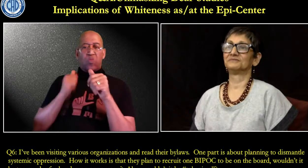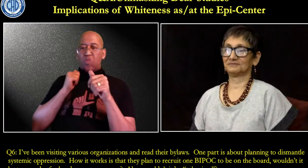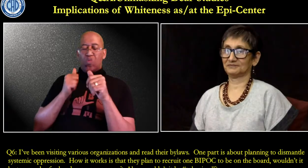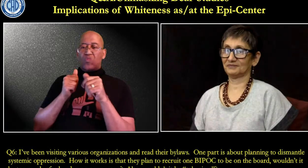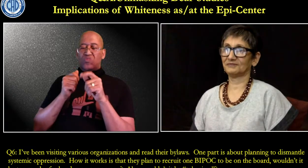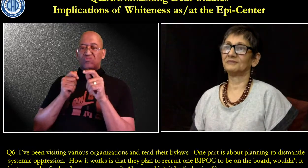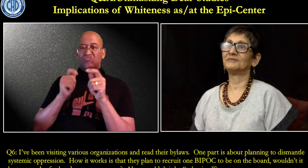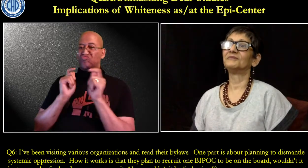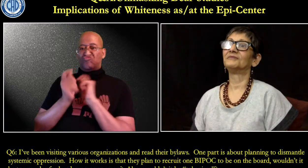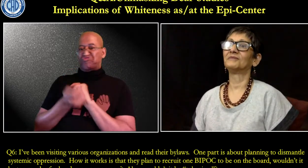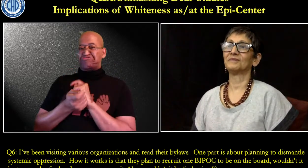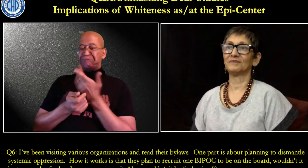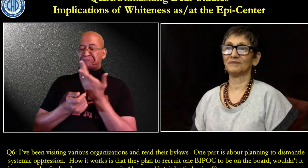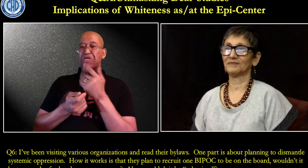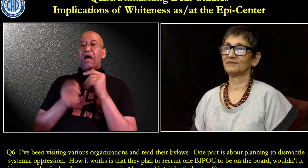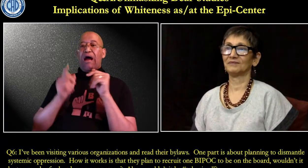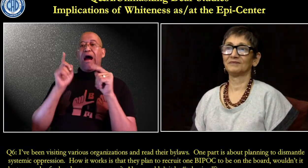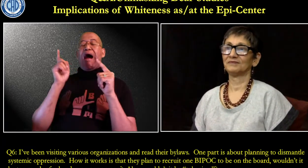Just think, there's 18 people.